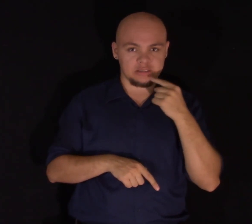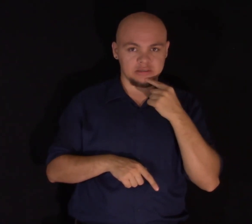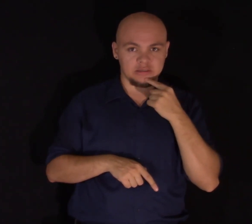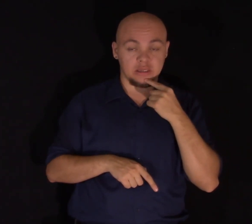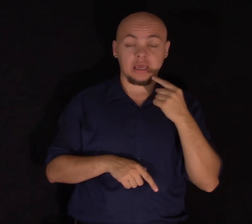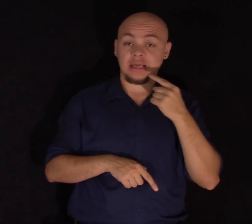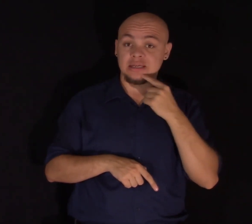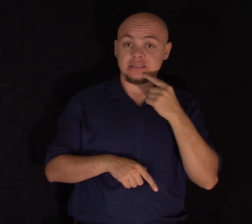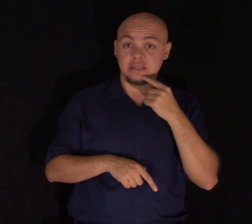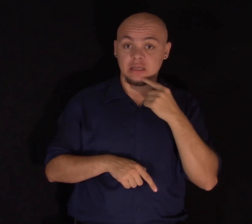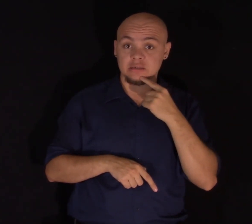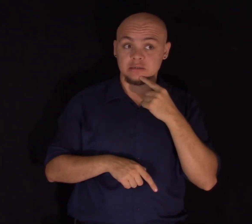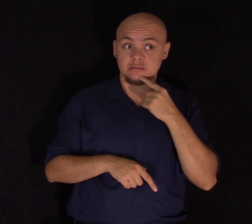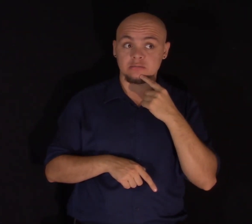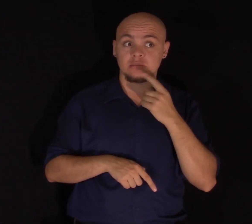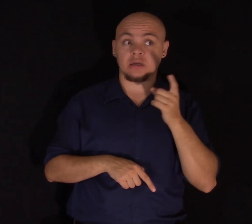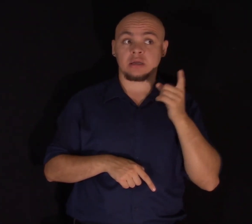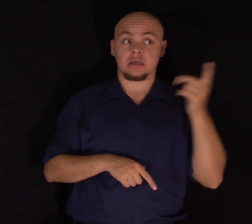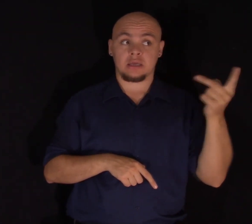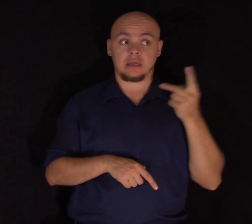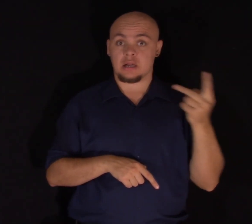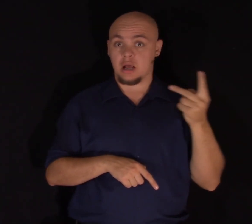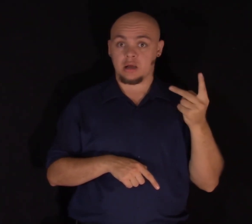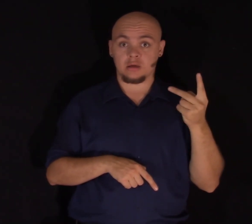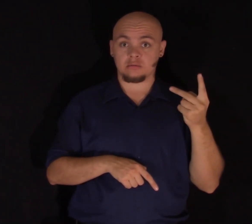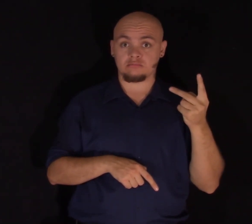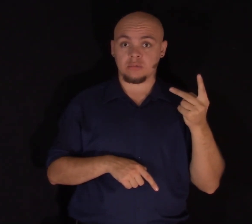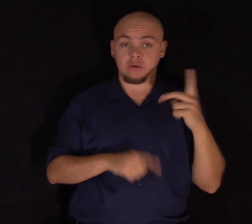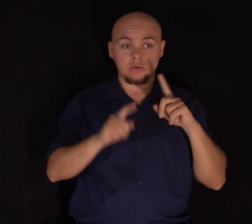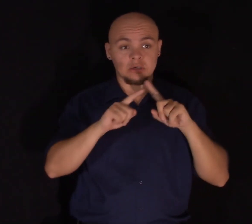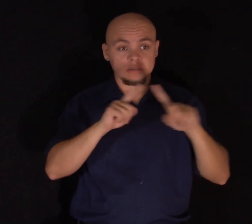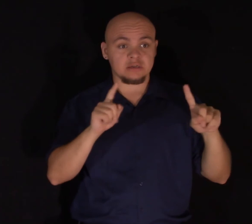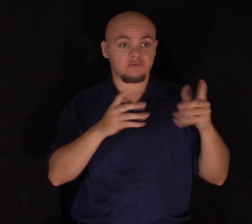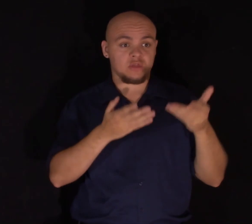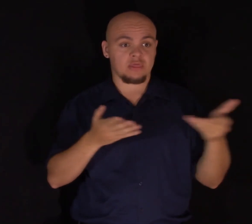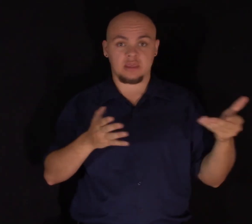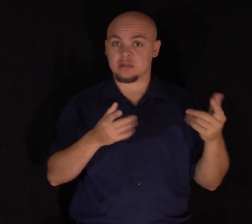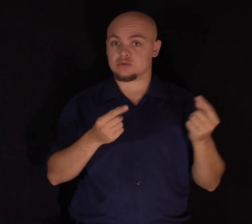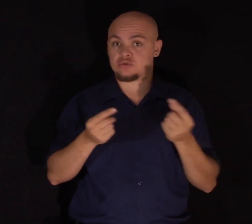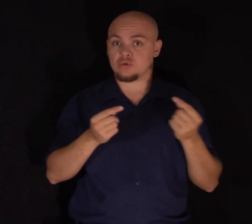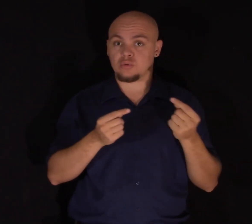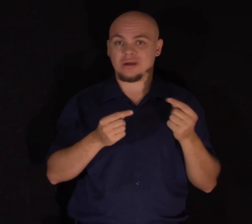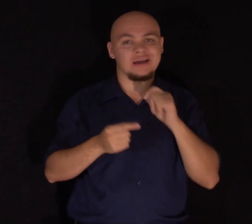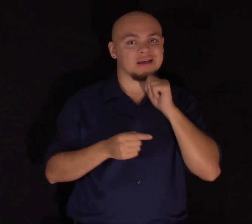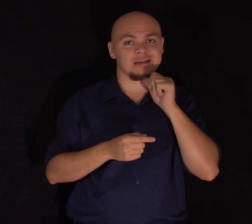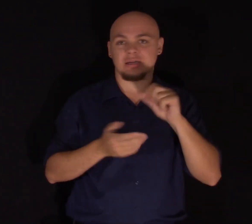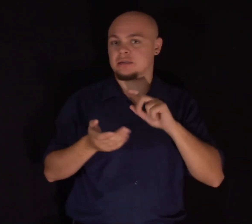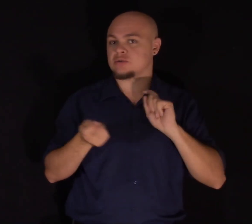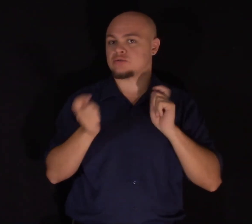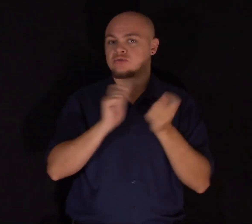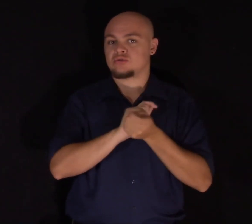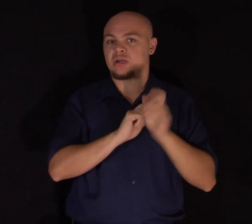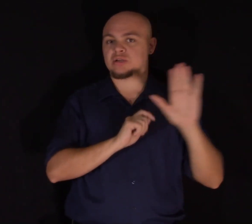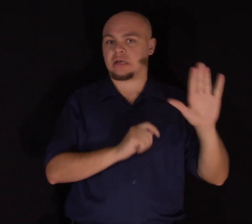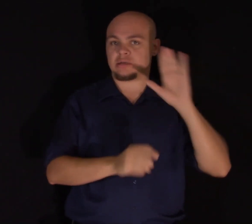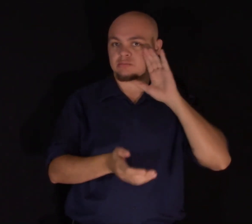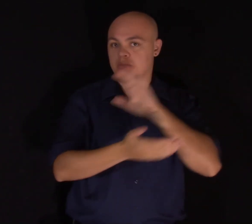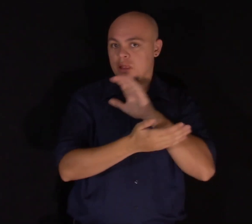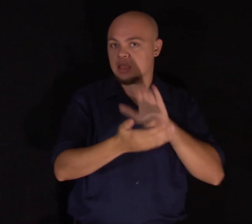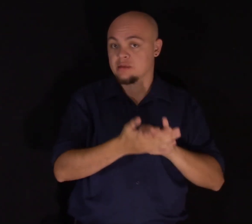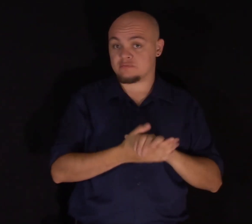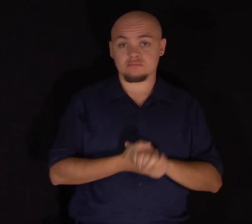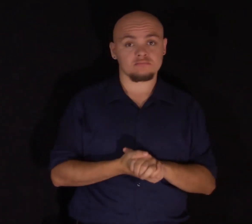says that even though he and I would do different things together, it did not change his views on the